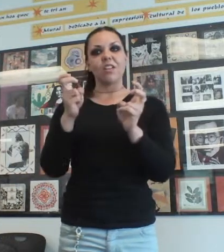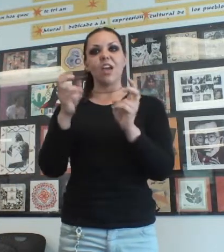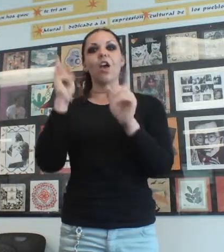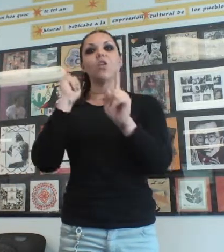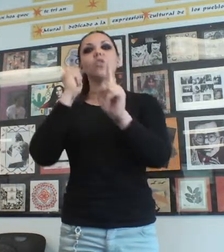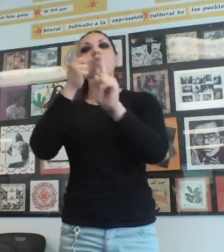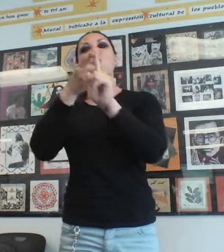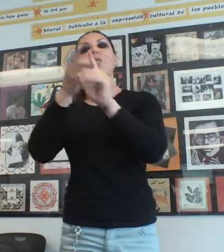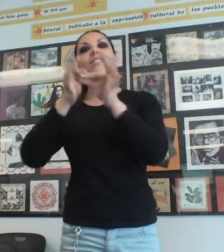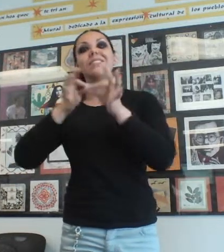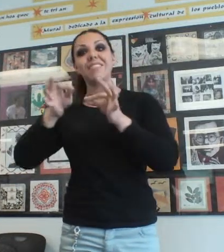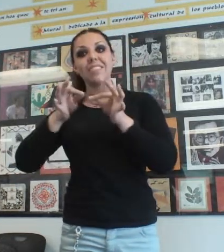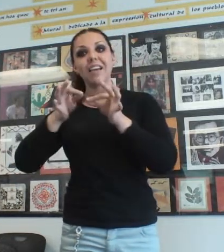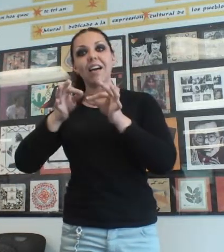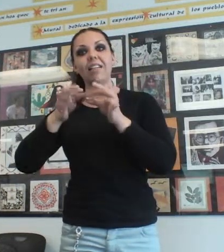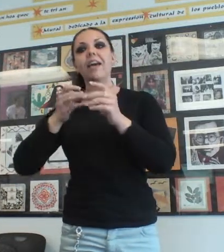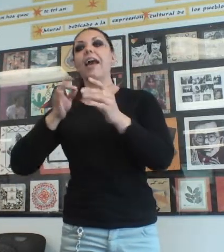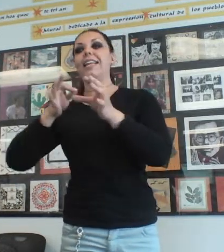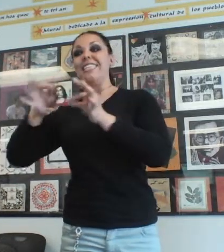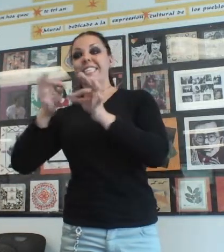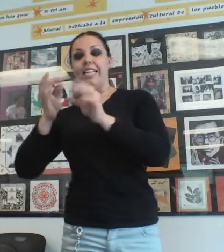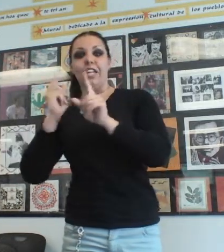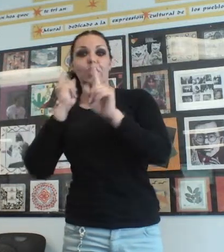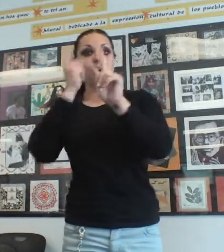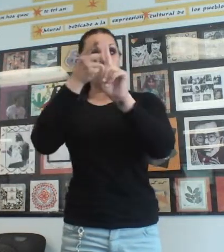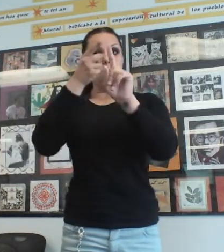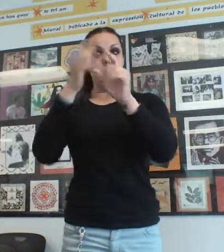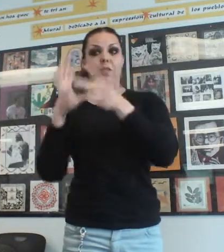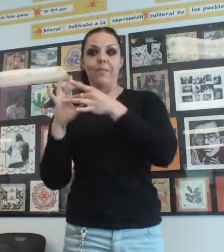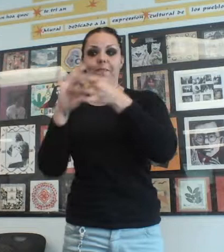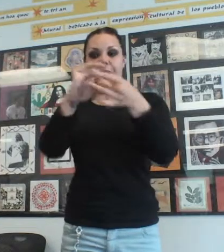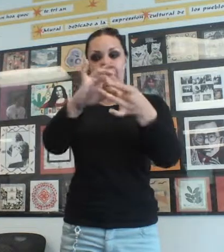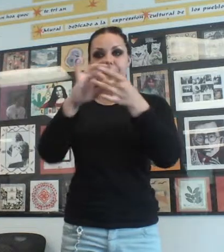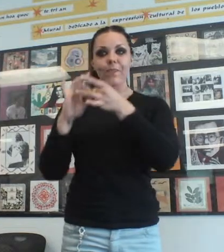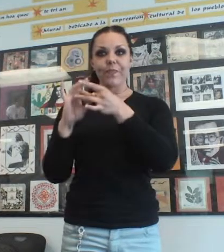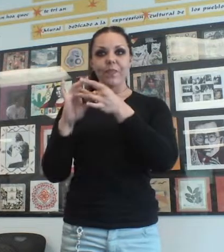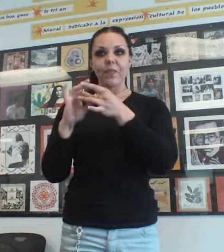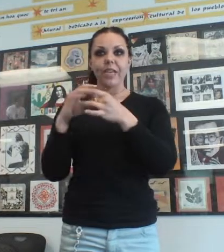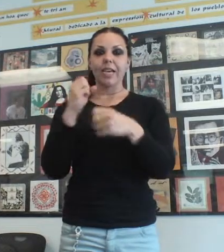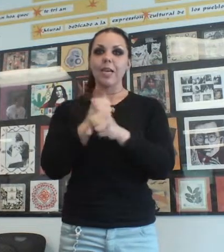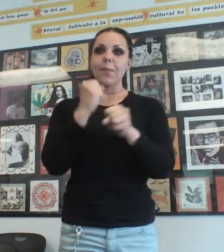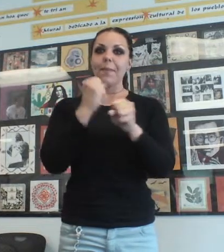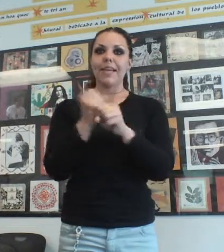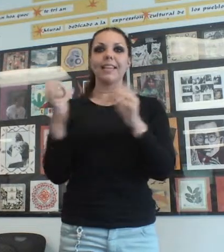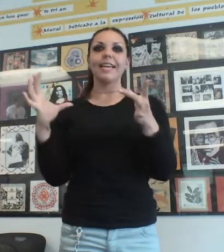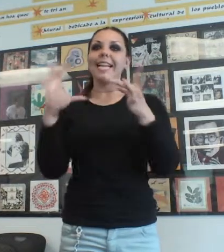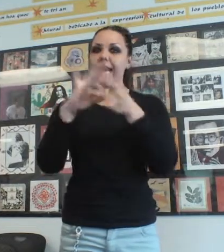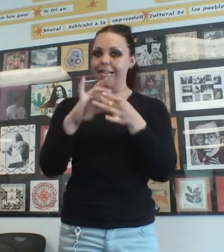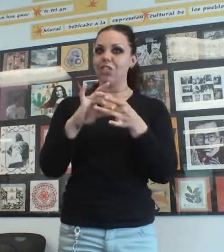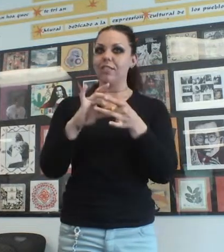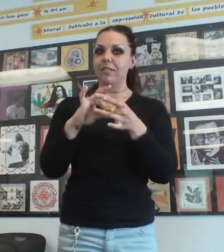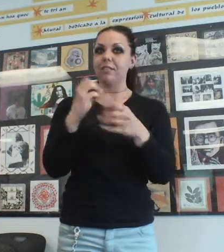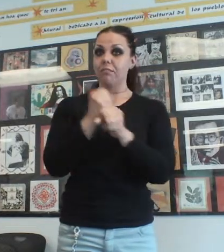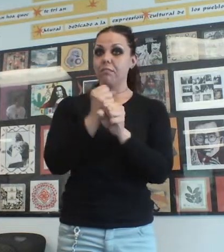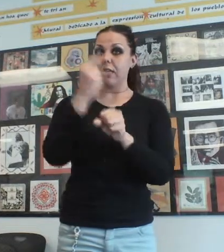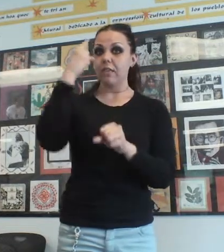to goal. So we make those connections. Make sense? Okay. So that's